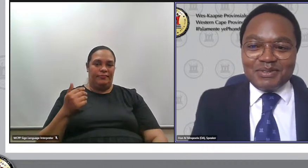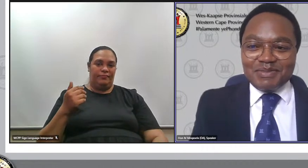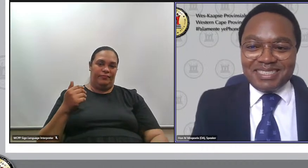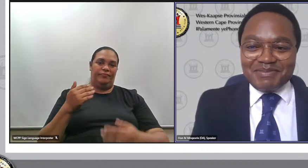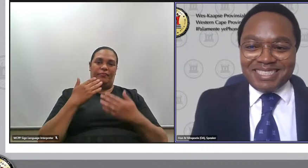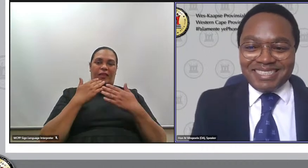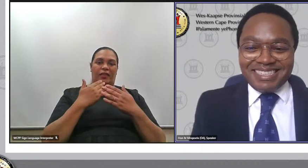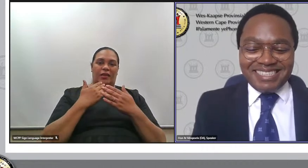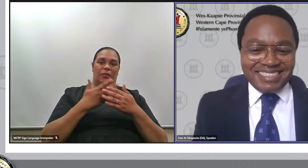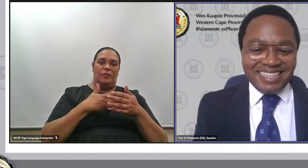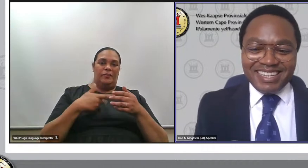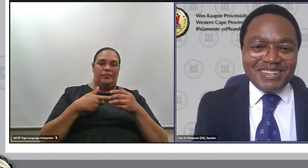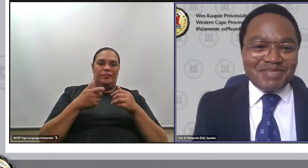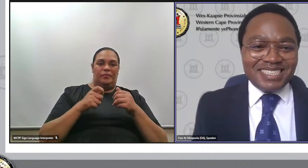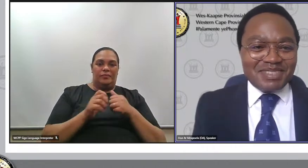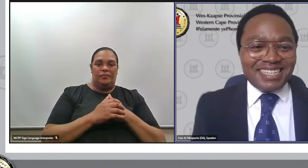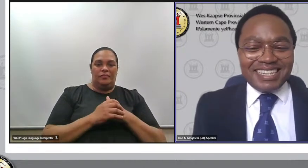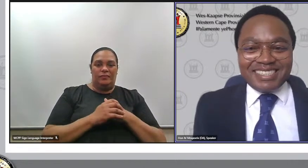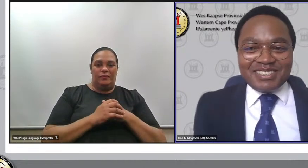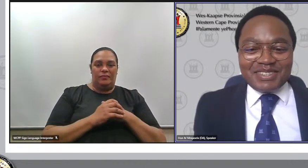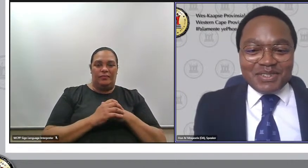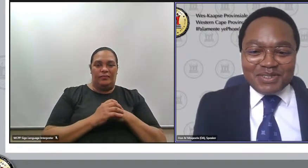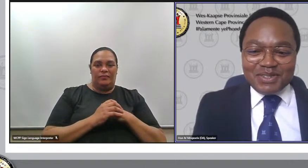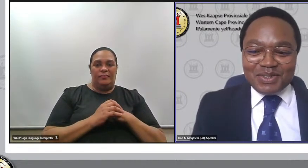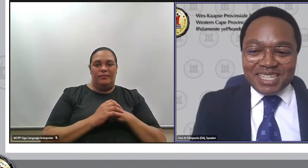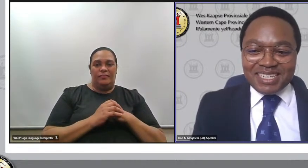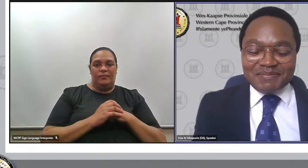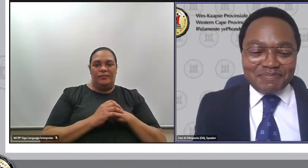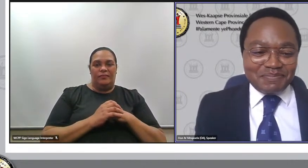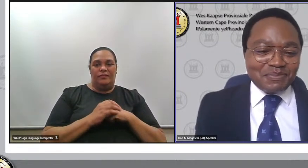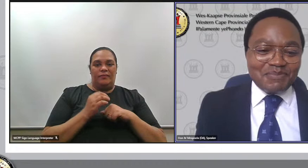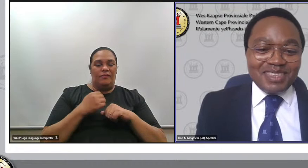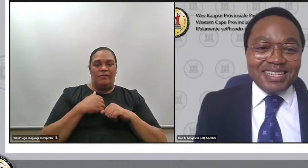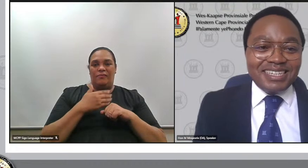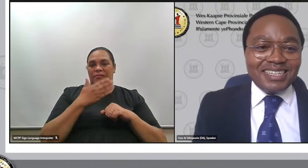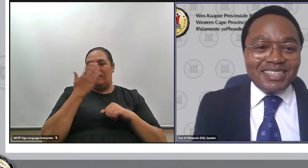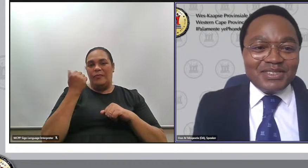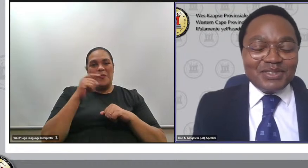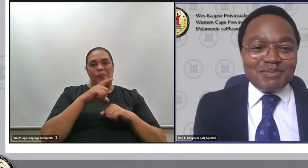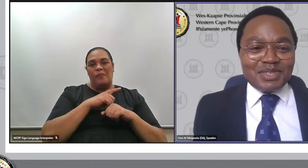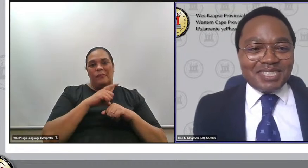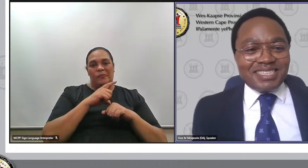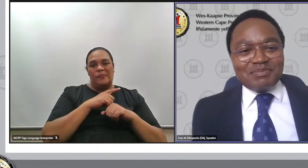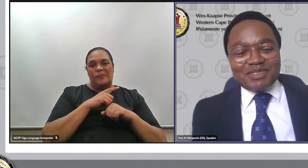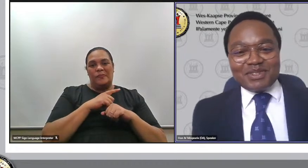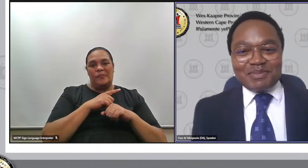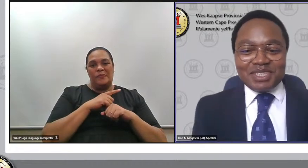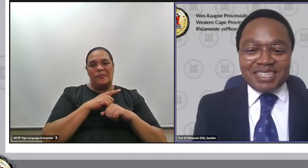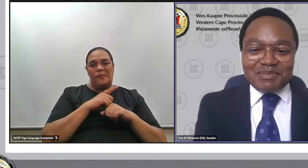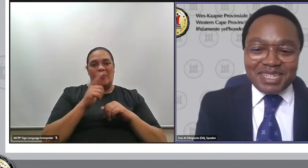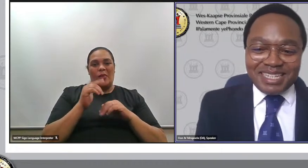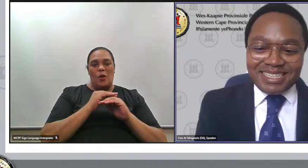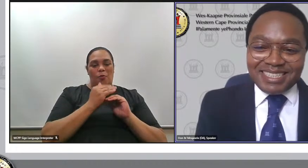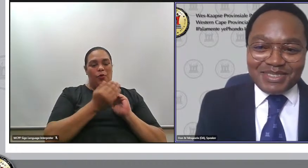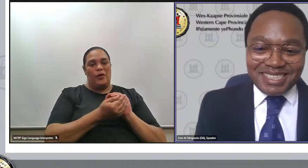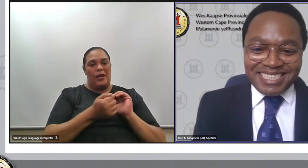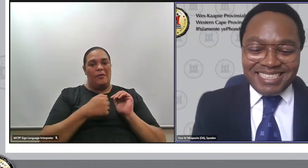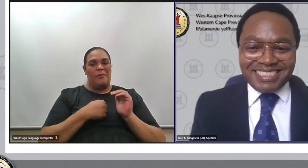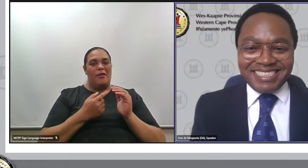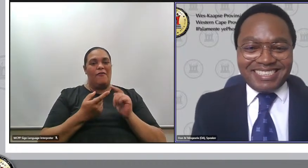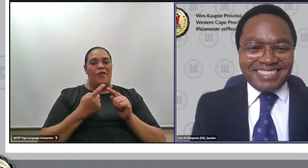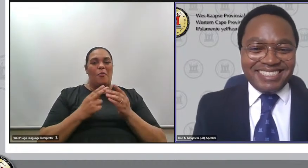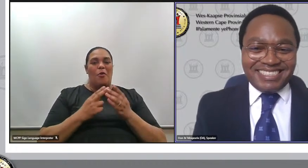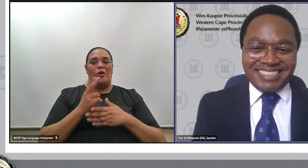Thank you, Madam Chair. Madam Chair, I don't know why you don't protect me from Honorable Leke